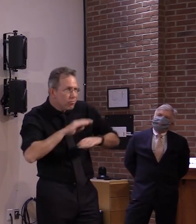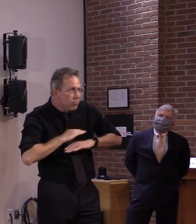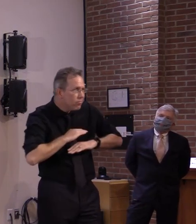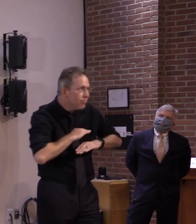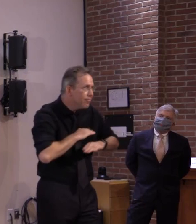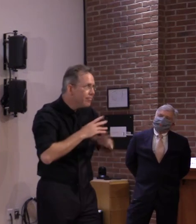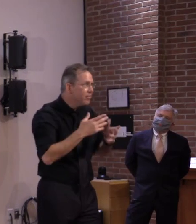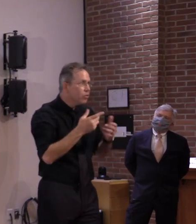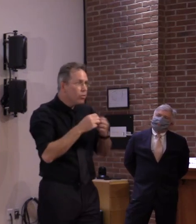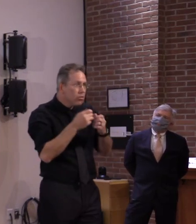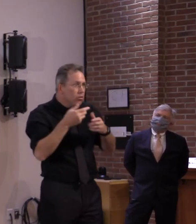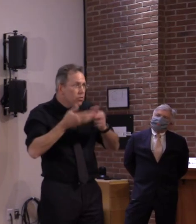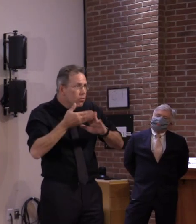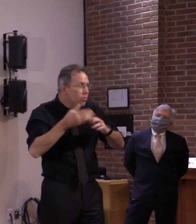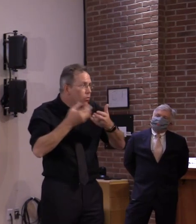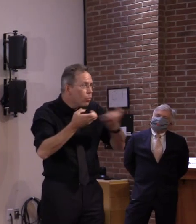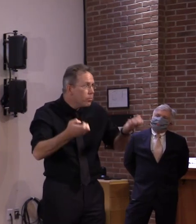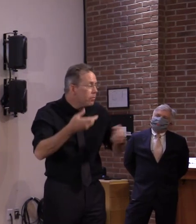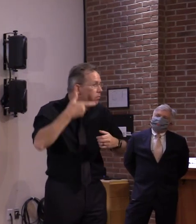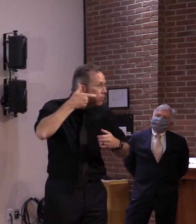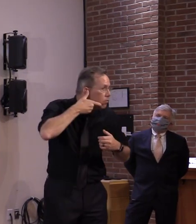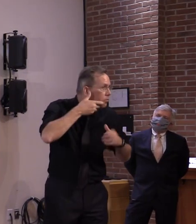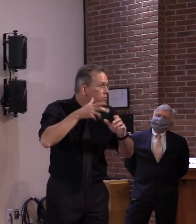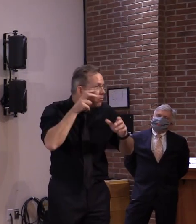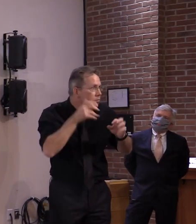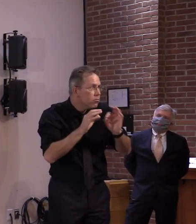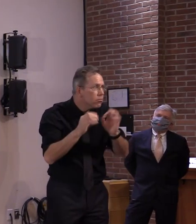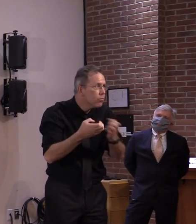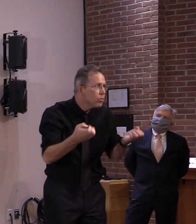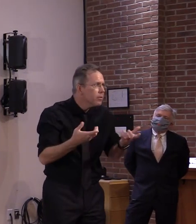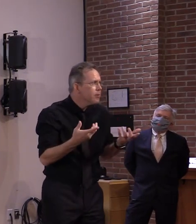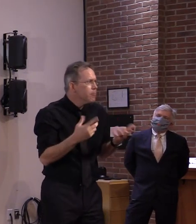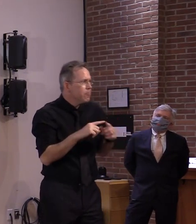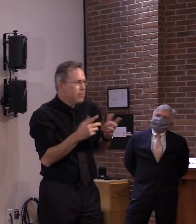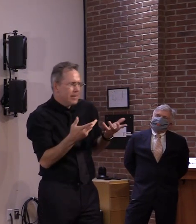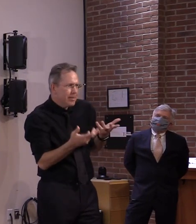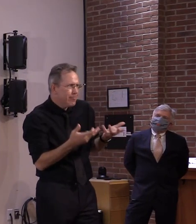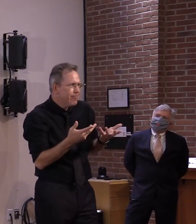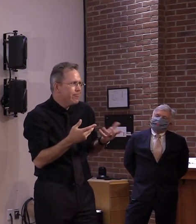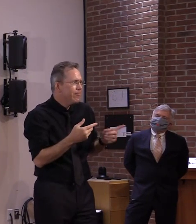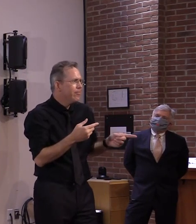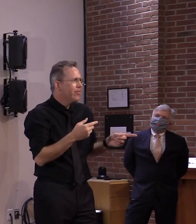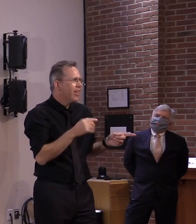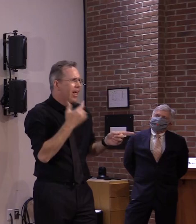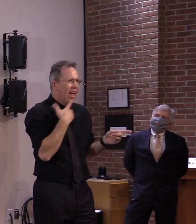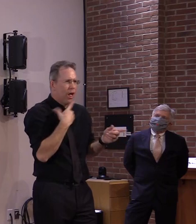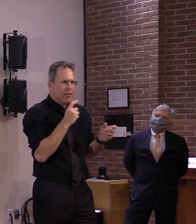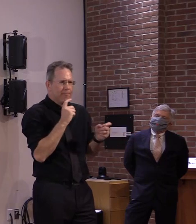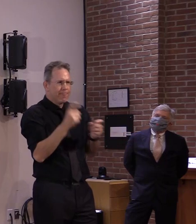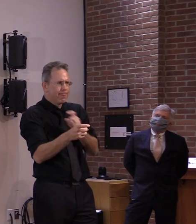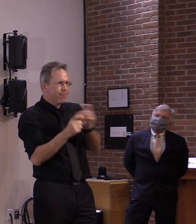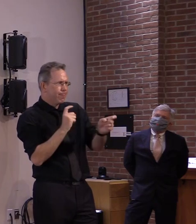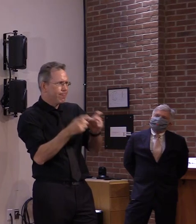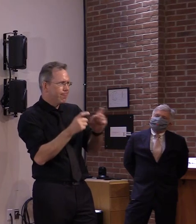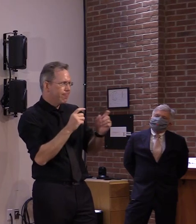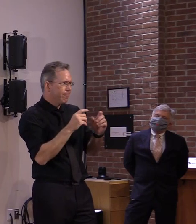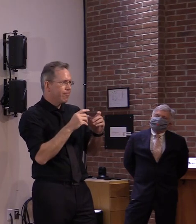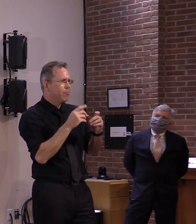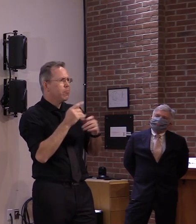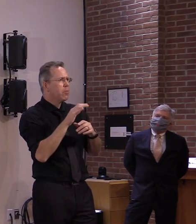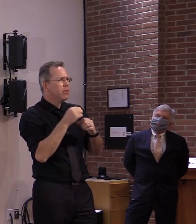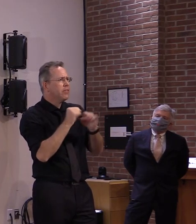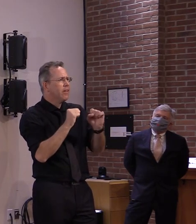police PSAPs right now. But the playing field relative to how we pay for public safety services isn't